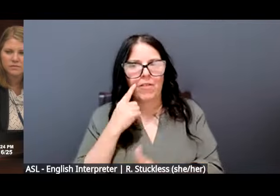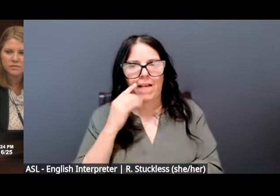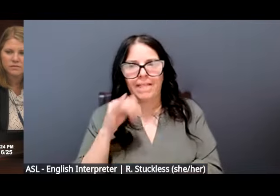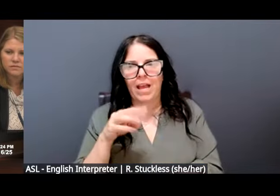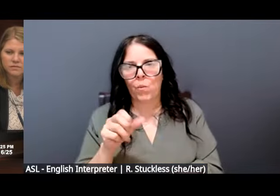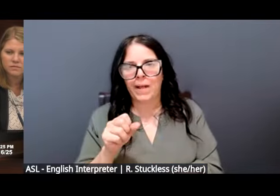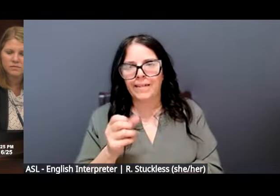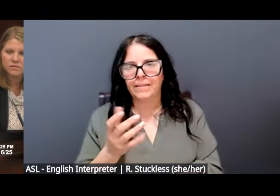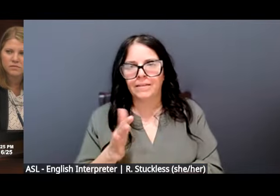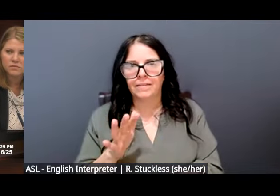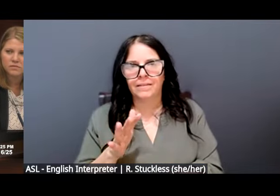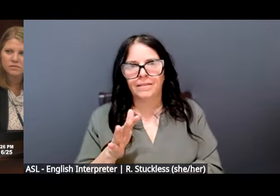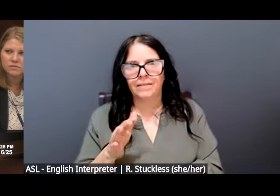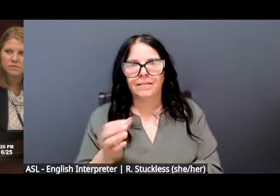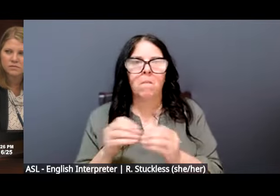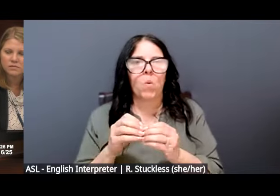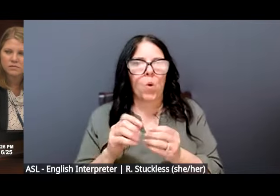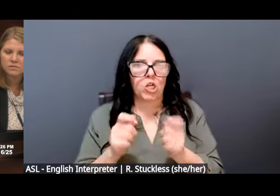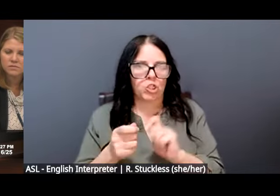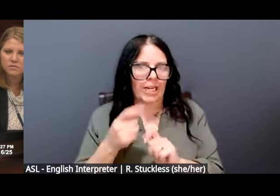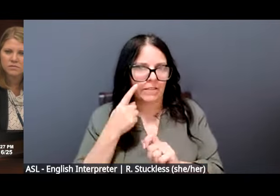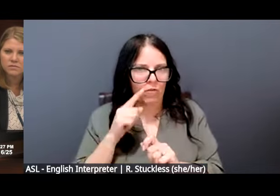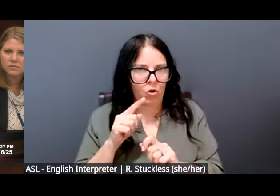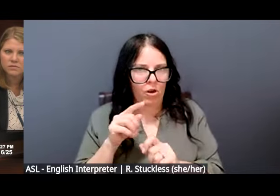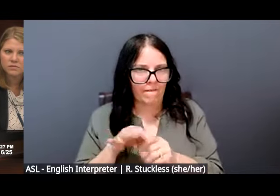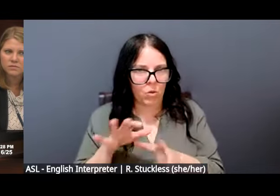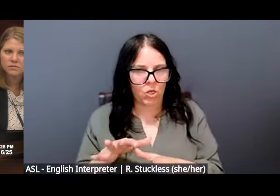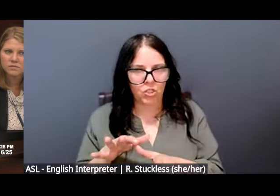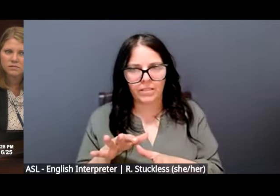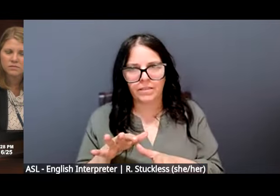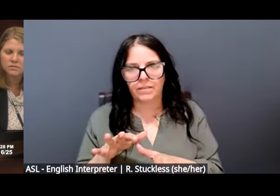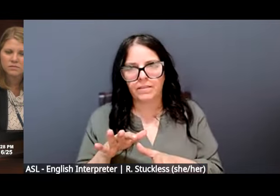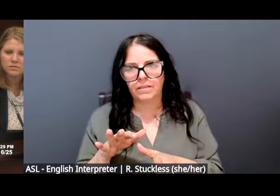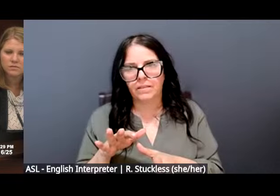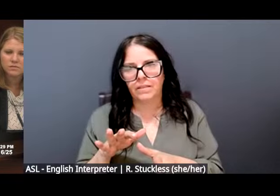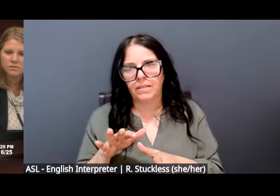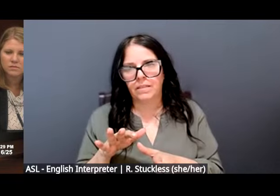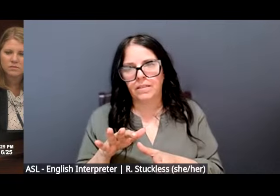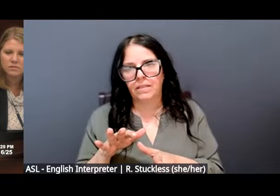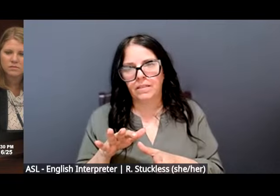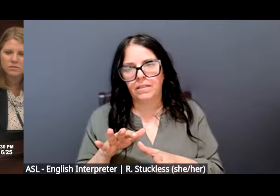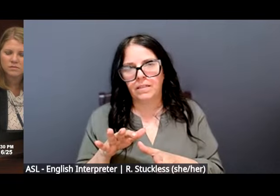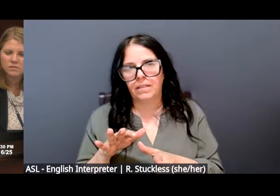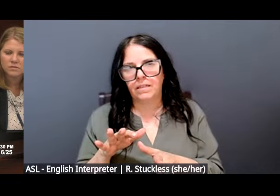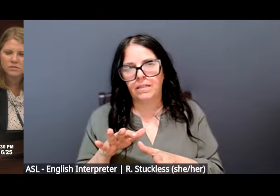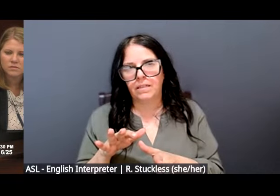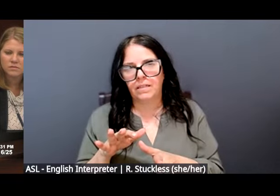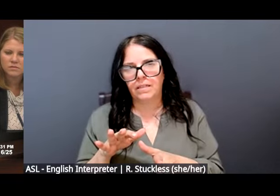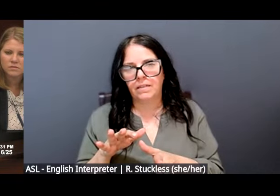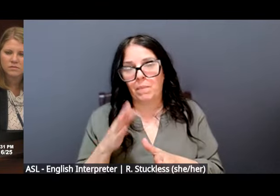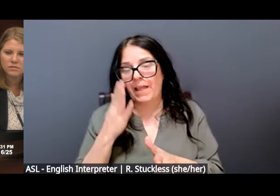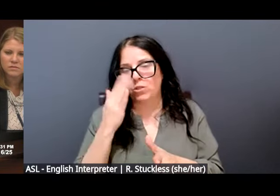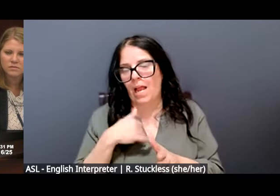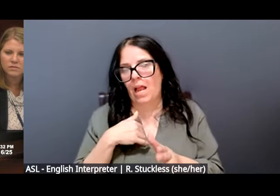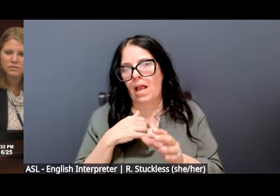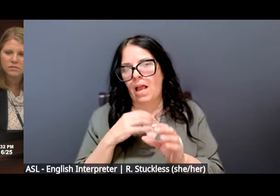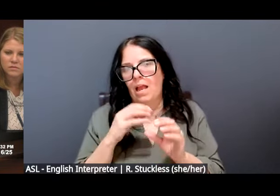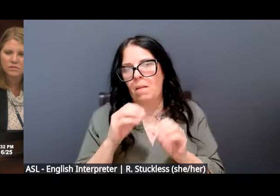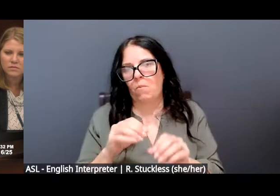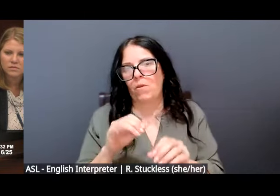bigger change for voters versus like that was why I put that in there and had them